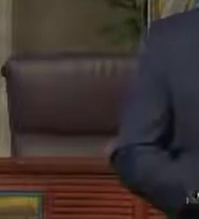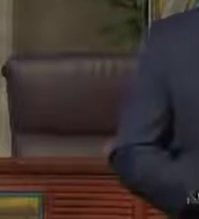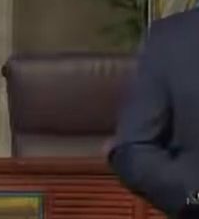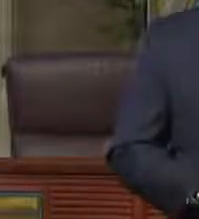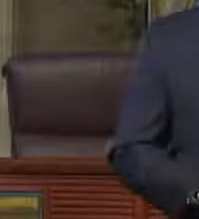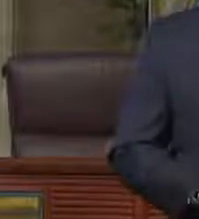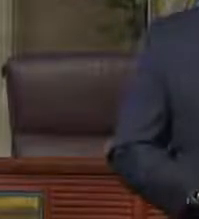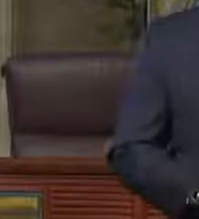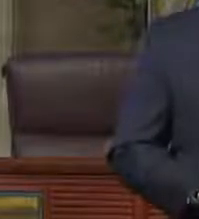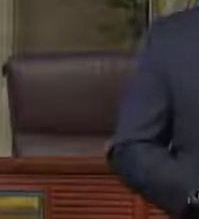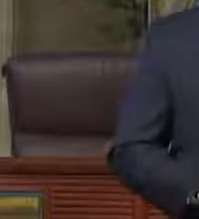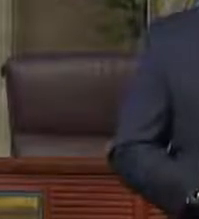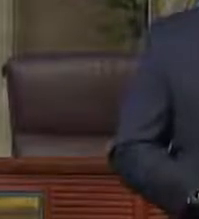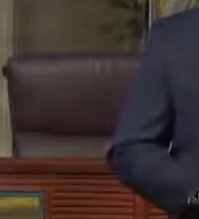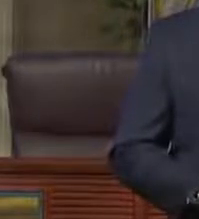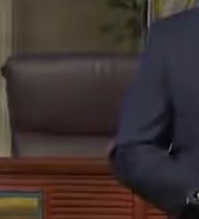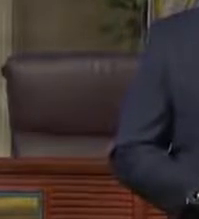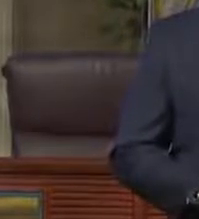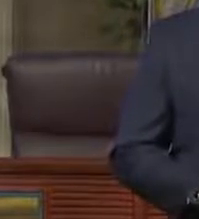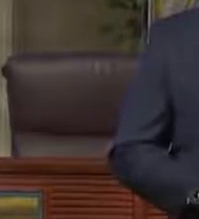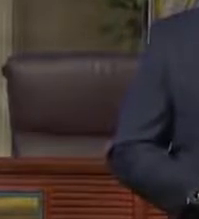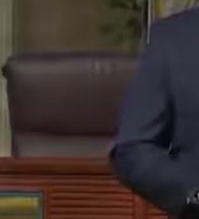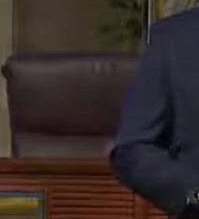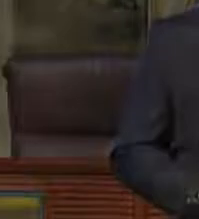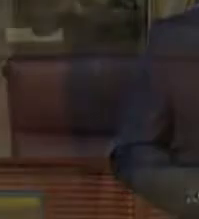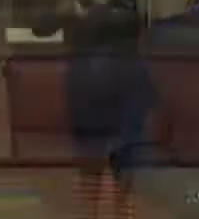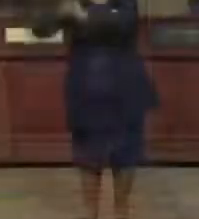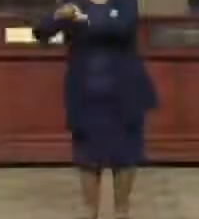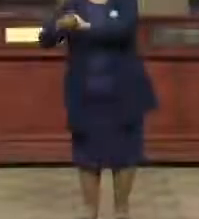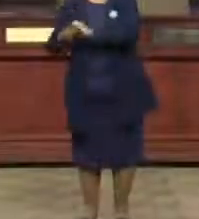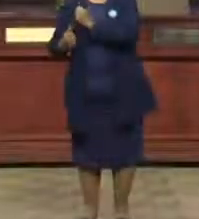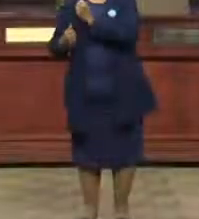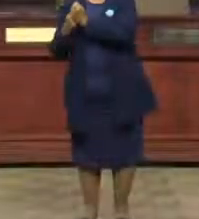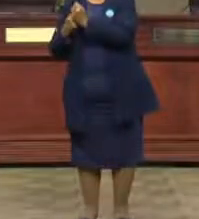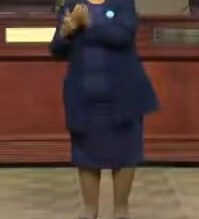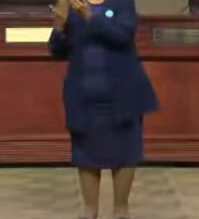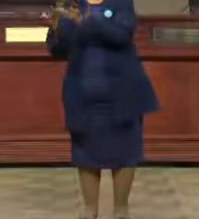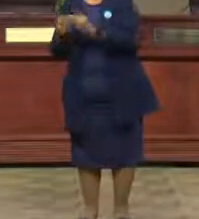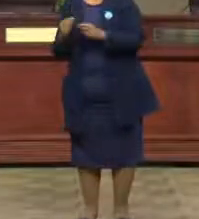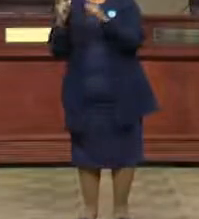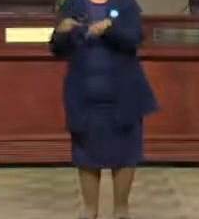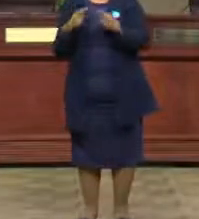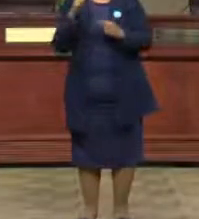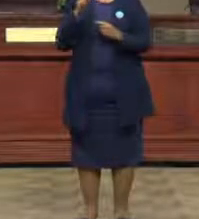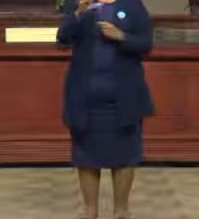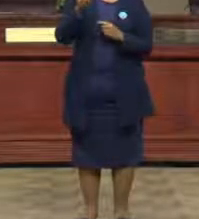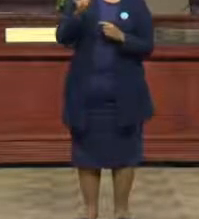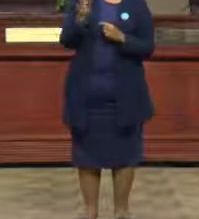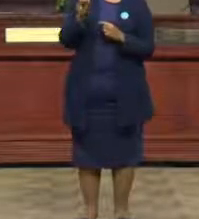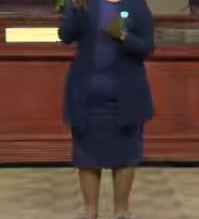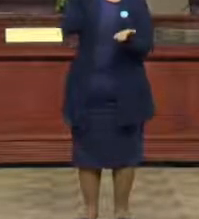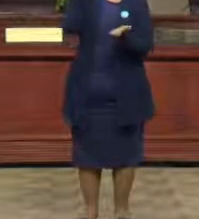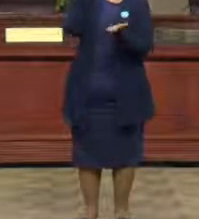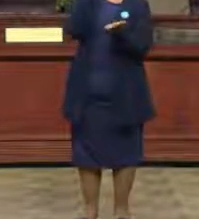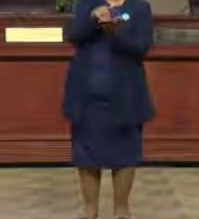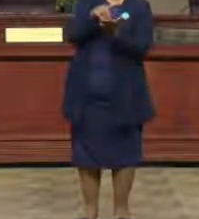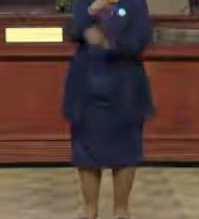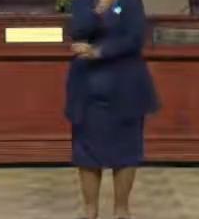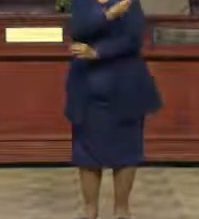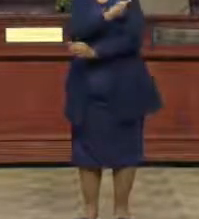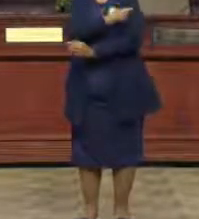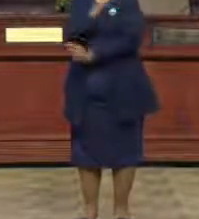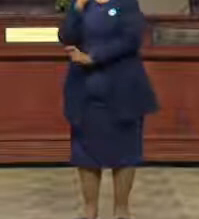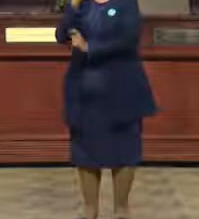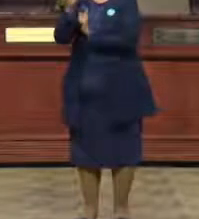well. So far, the site has administered nearly 240,000 vaccines. Combined with our mobile